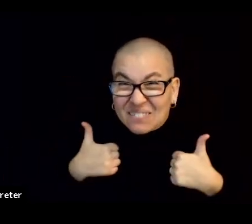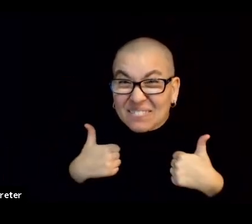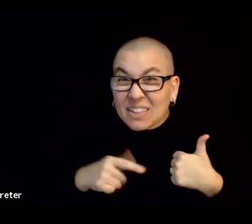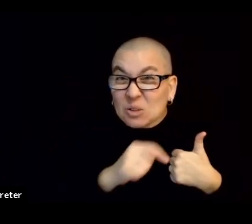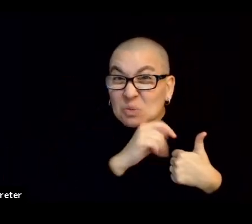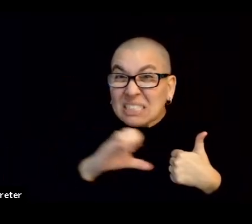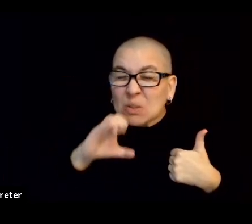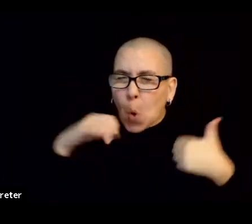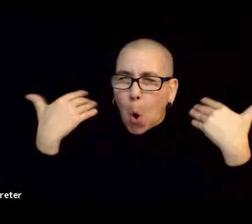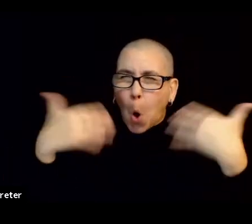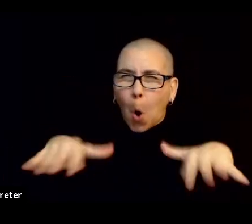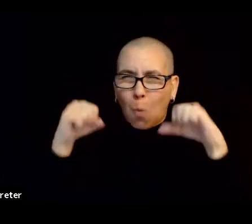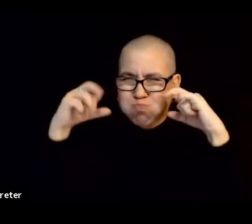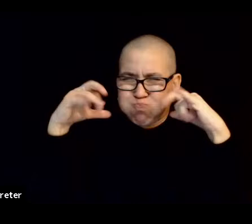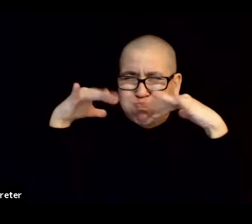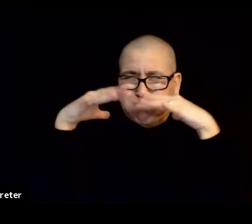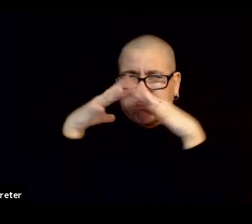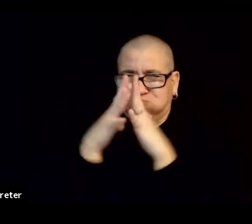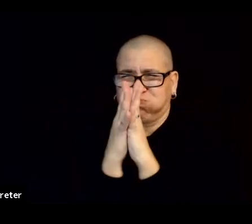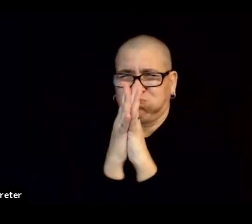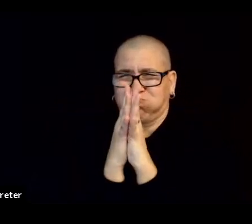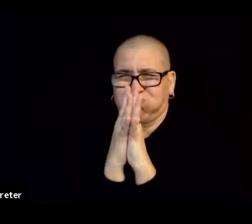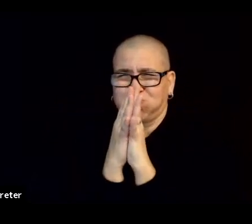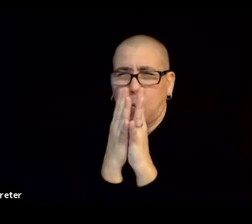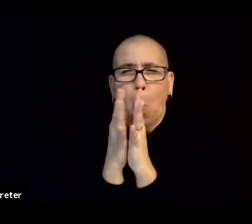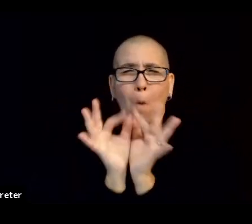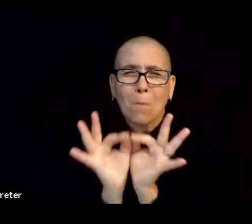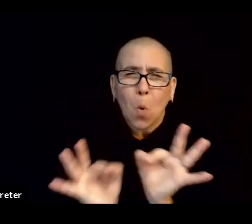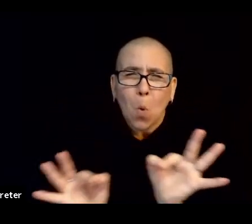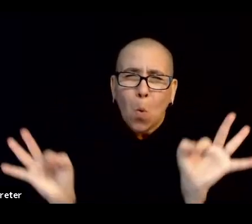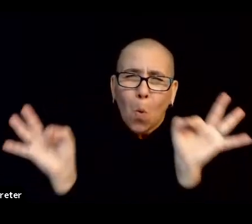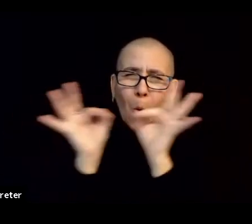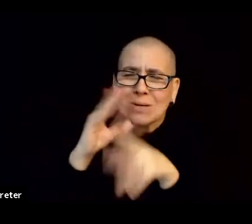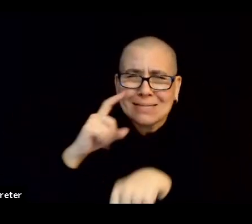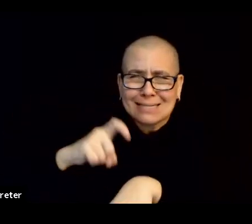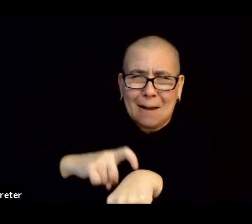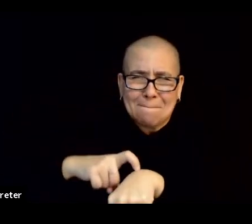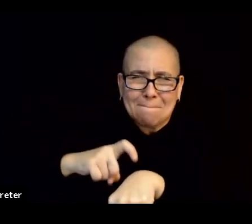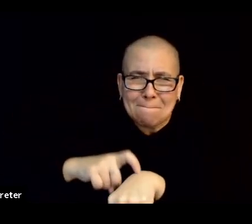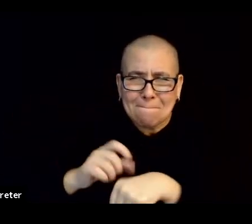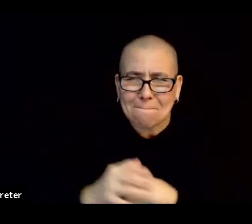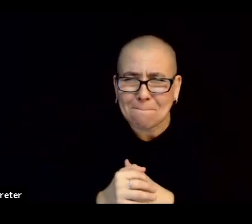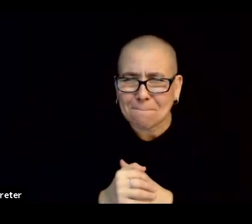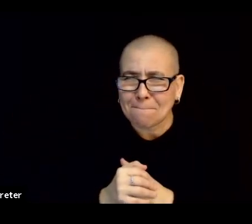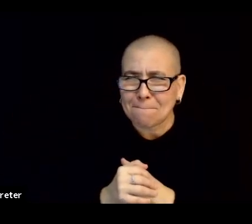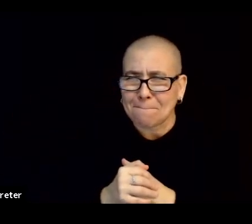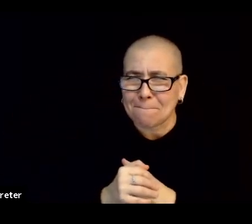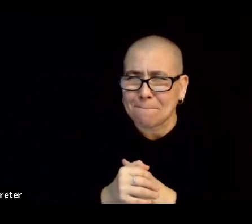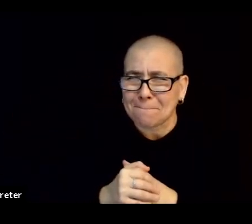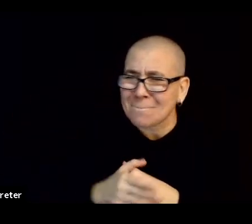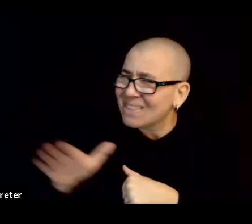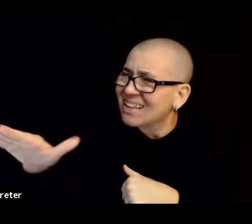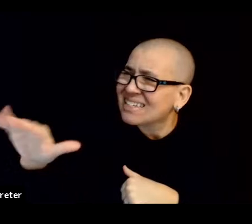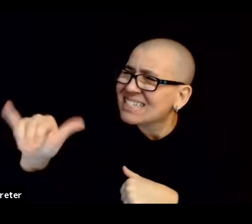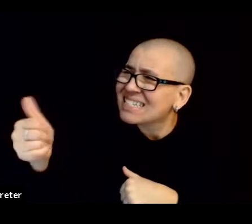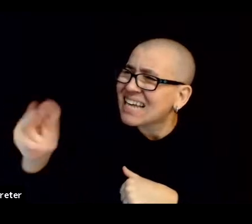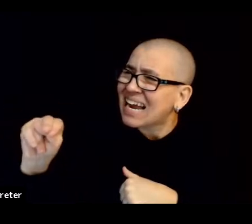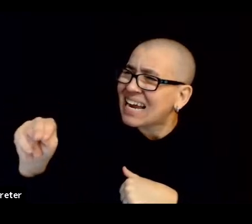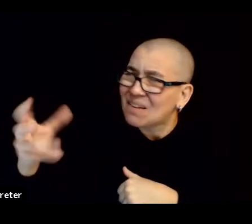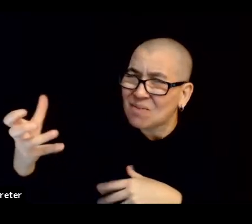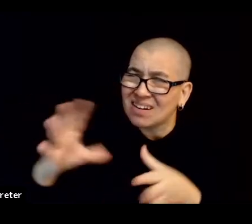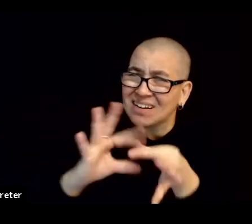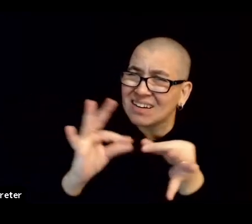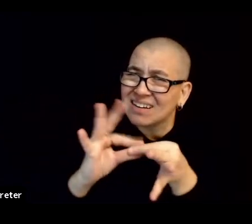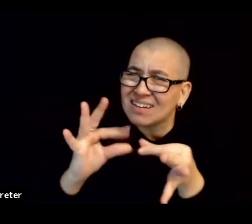in high population density areas. And again, Jan, I don't know if you want to, it's by the time we get to that, I guess